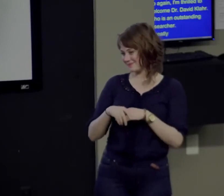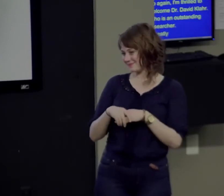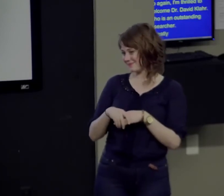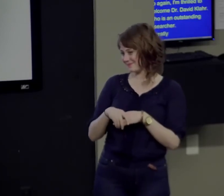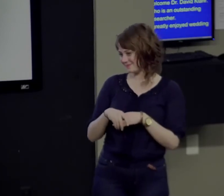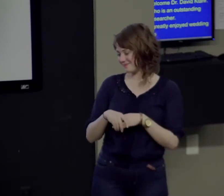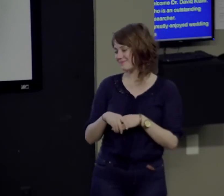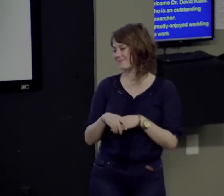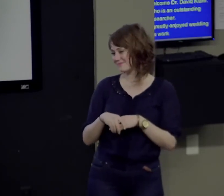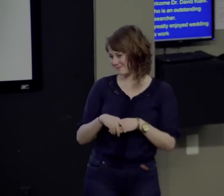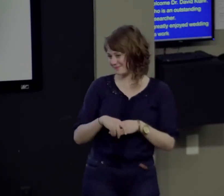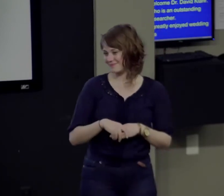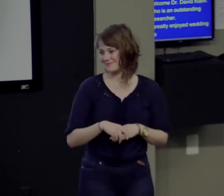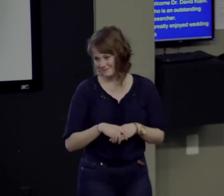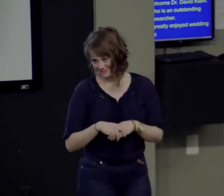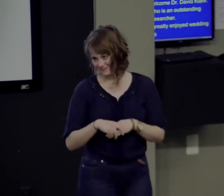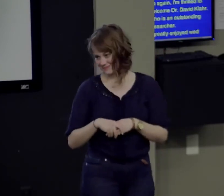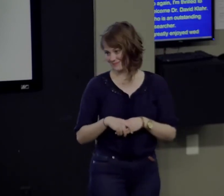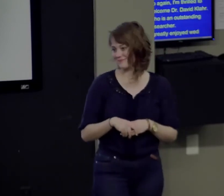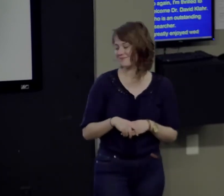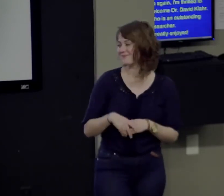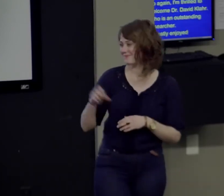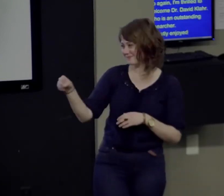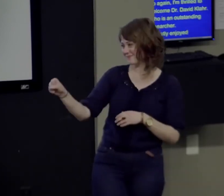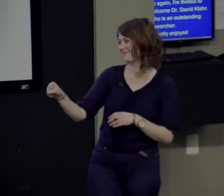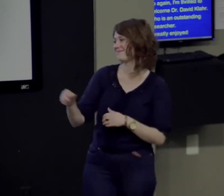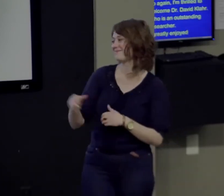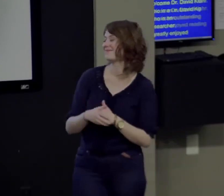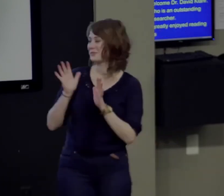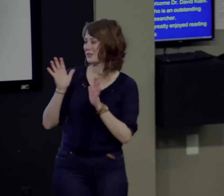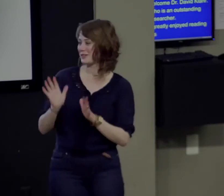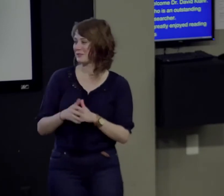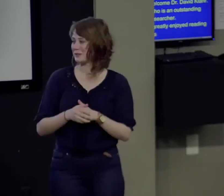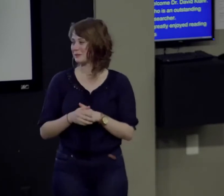you're creating future scientists with the work that you're doing with children.